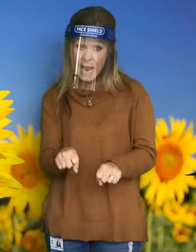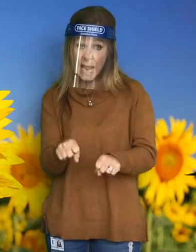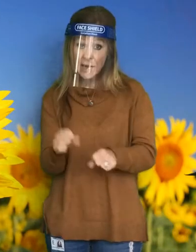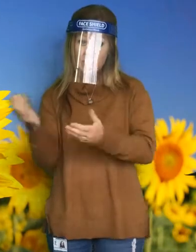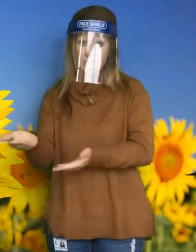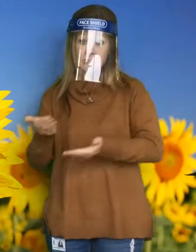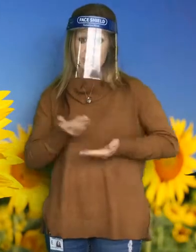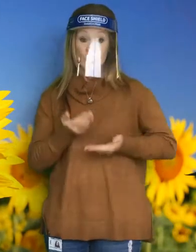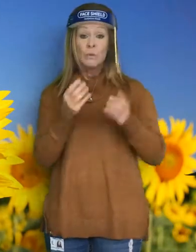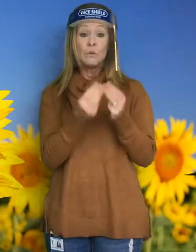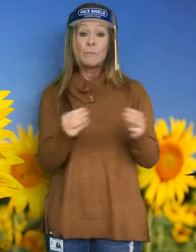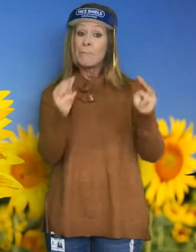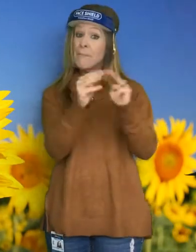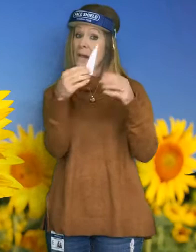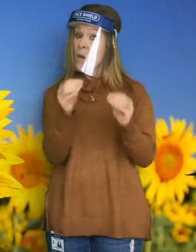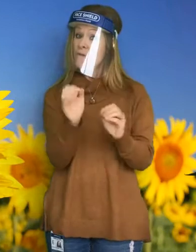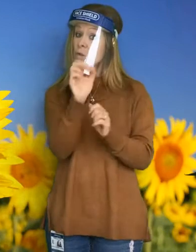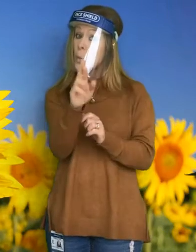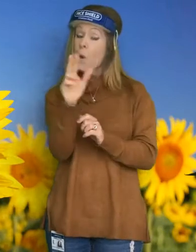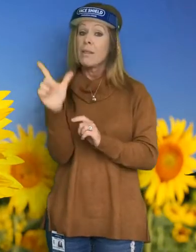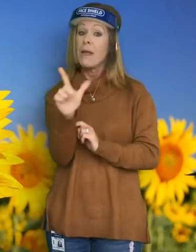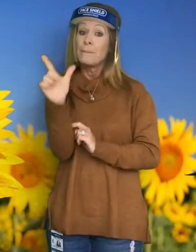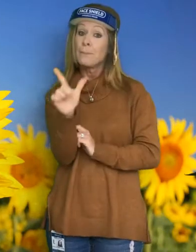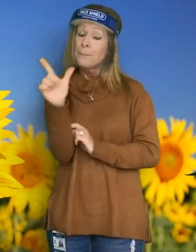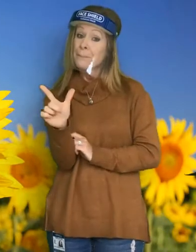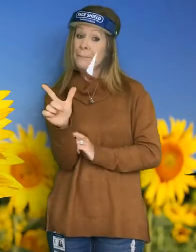off in the main office or the library.